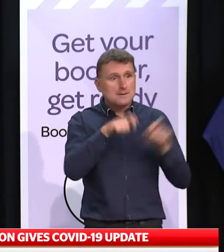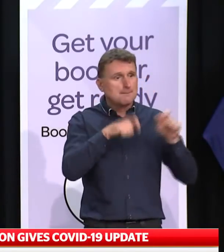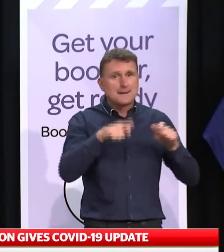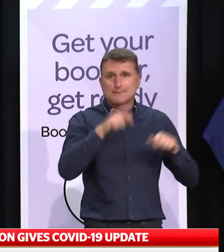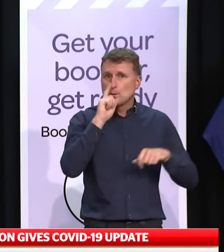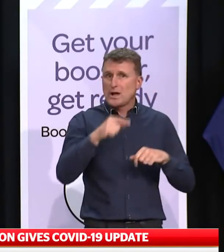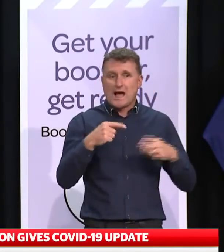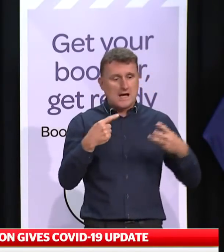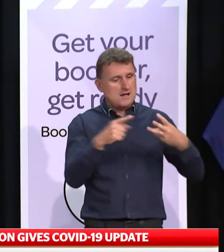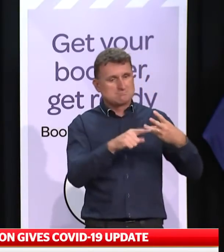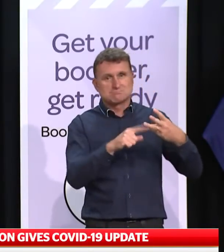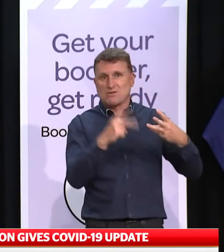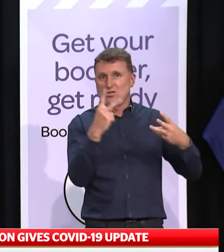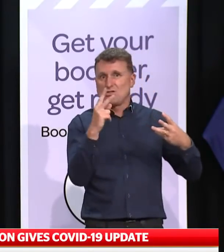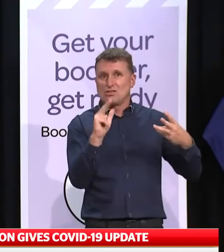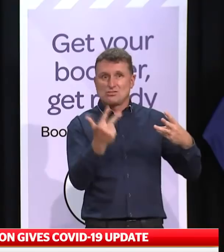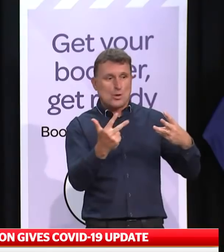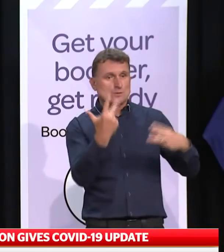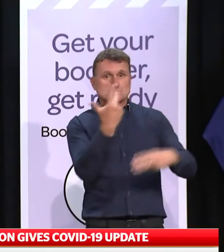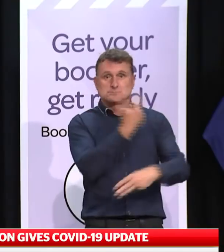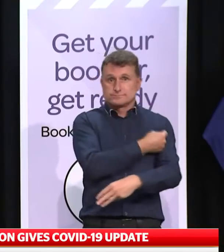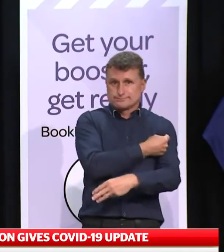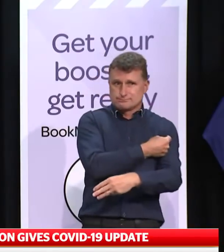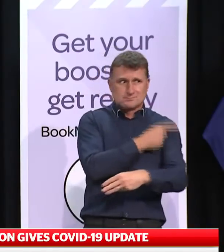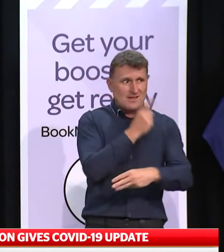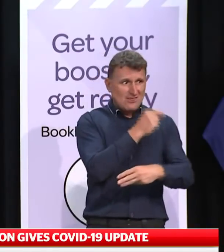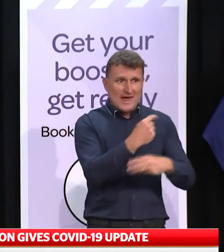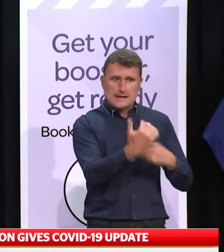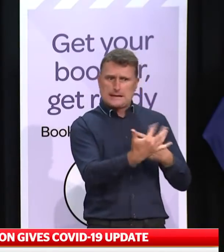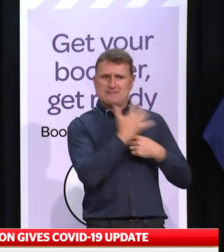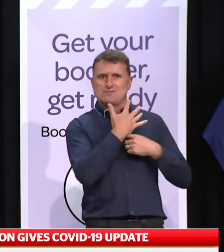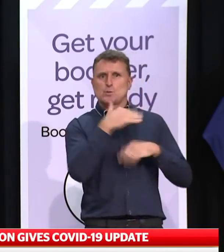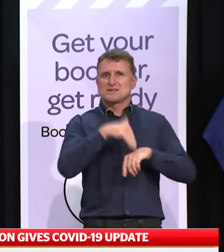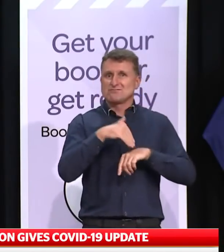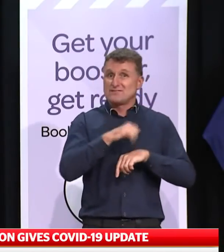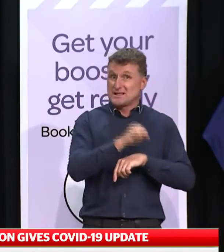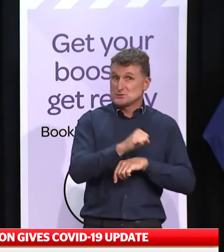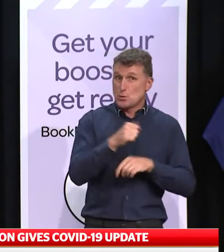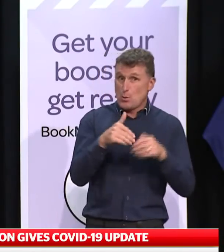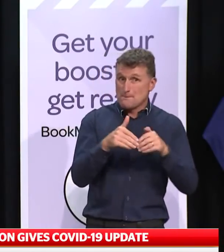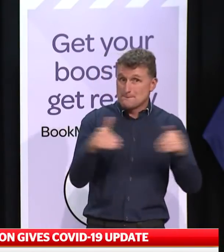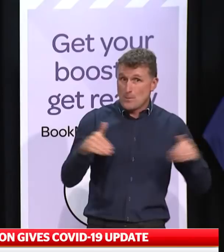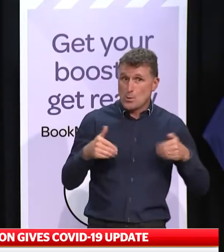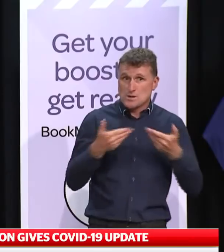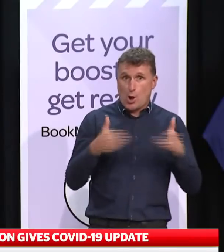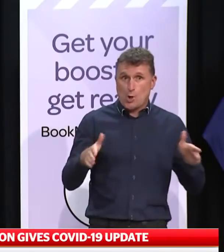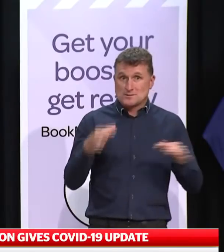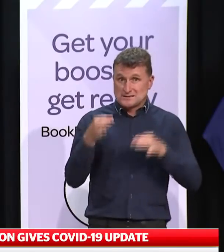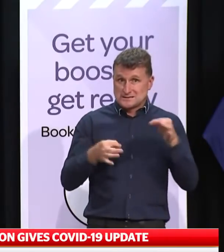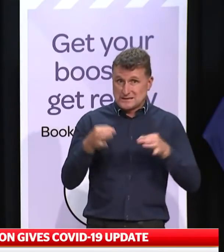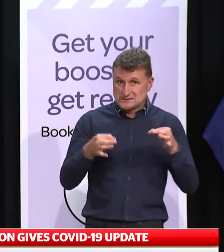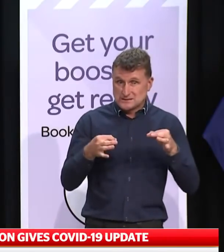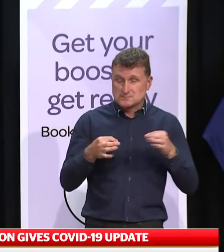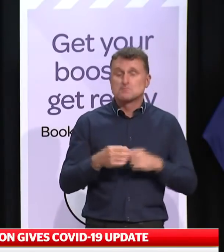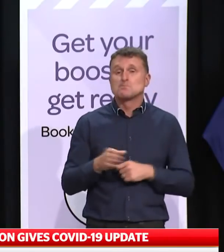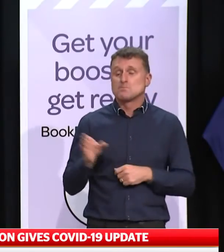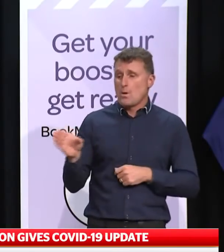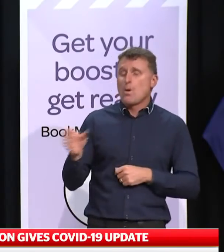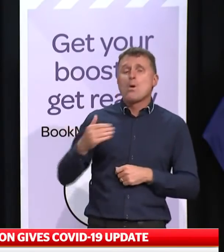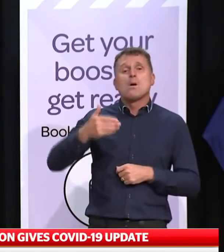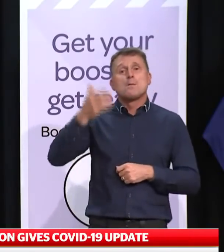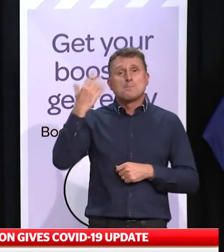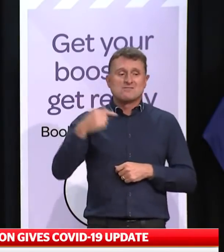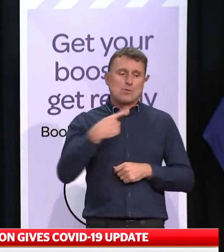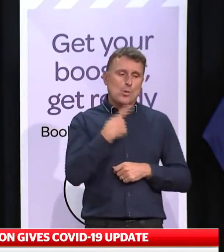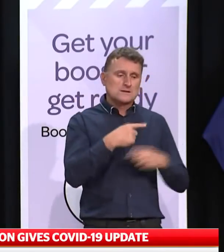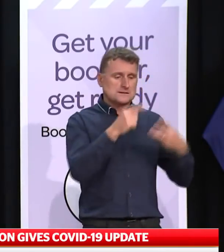as of yet? How does that play into the decision? Yeah, look, when we made the decision to push out the time in which